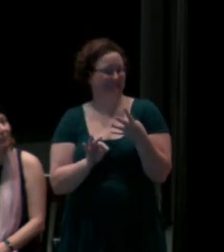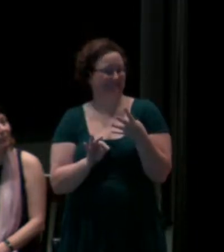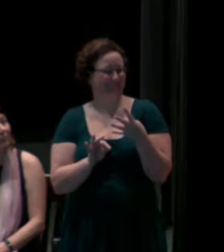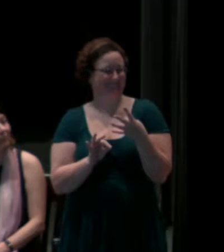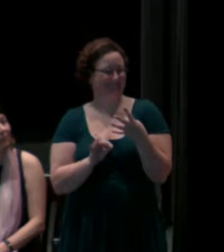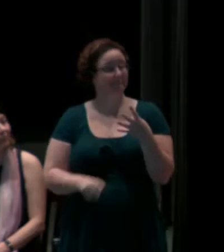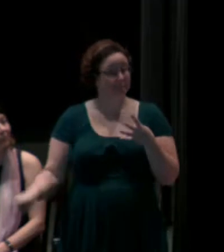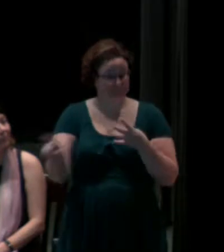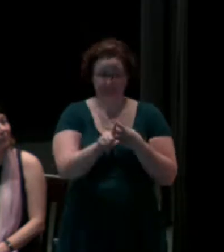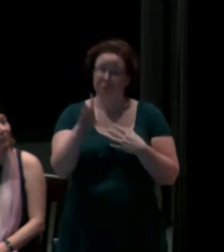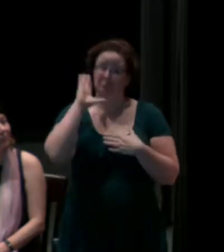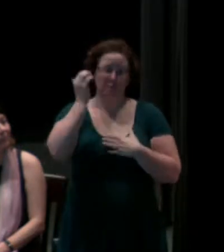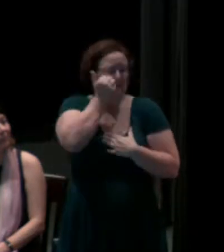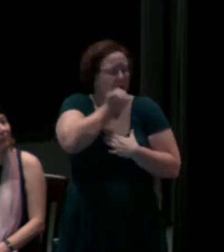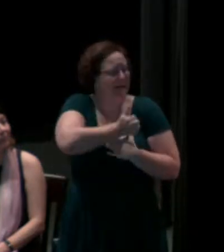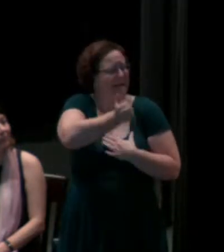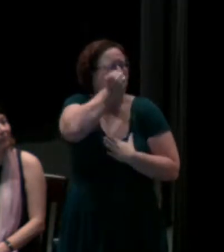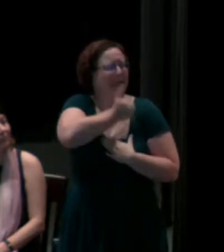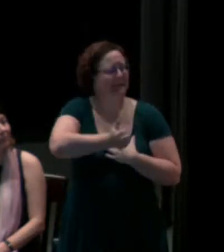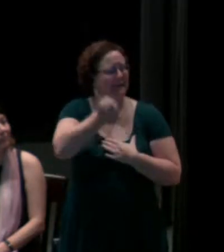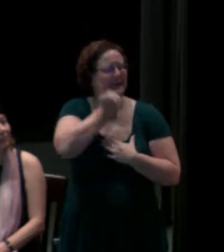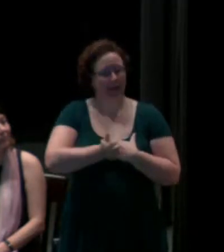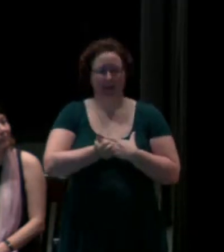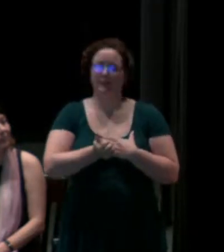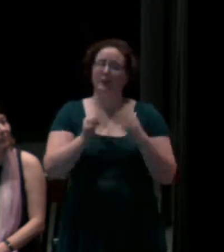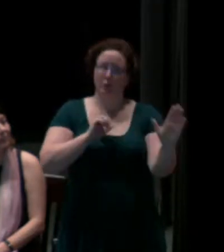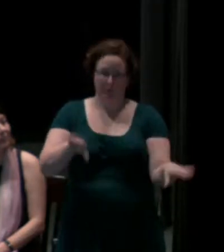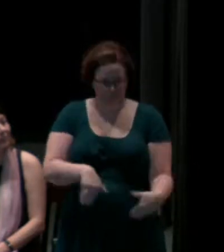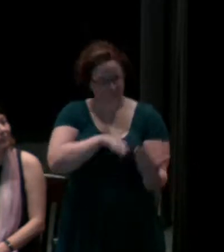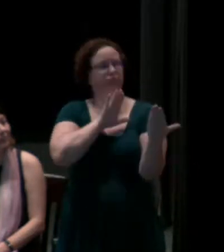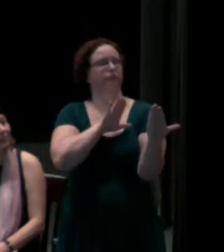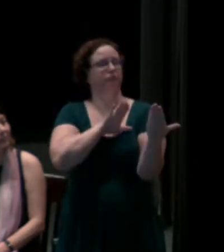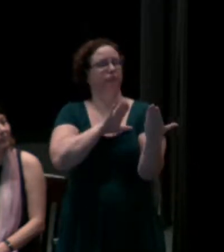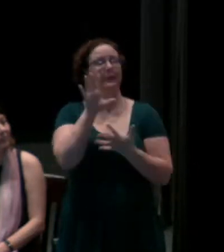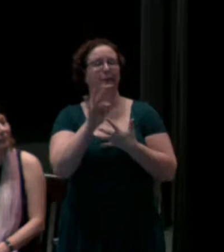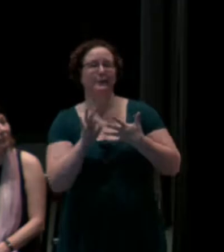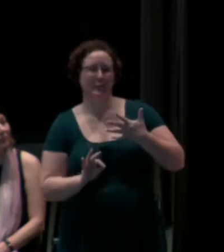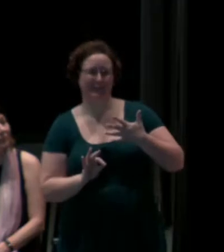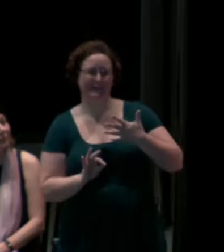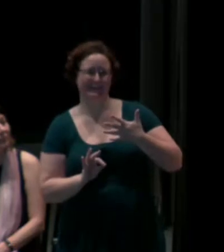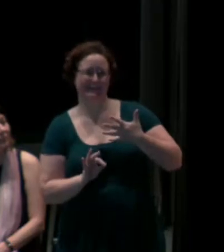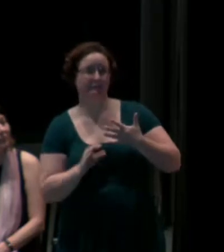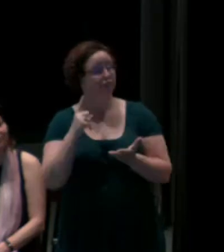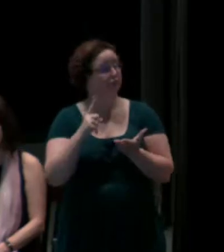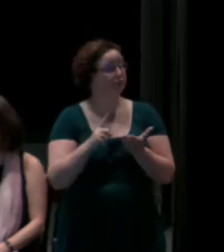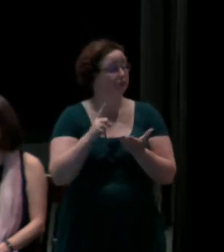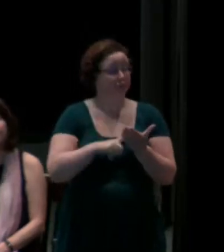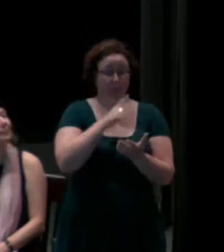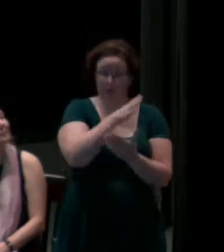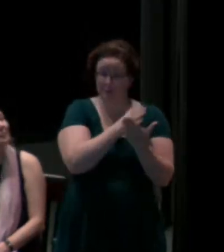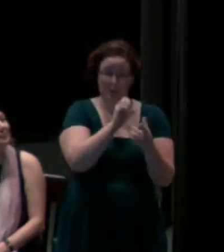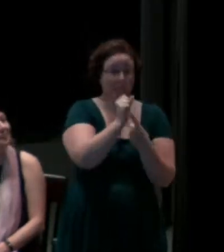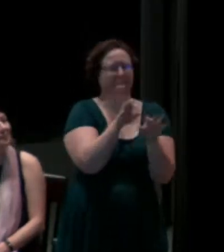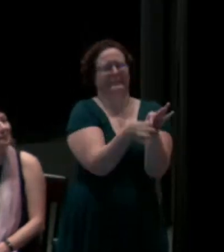Undoubtedly, every single day, each day, you will be presented with choices. In some instances, it will